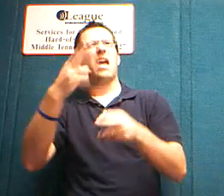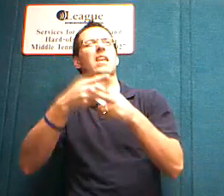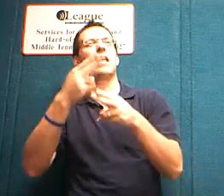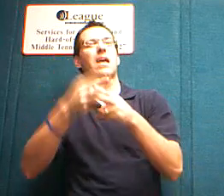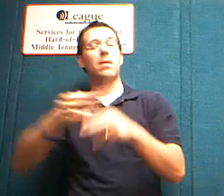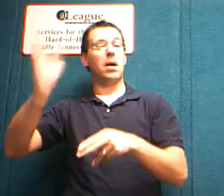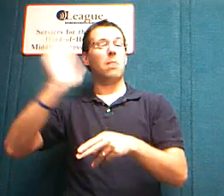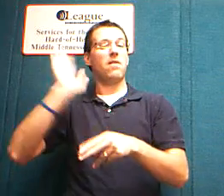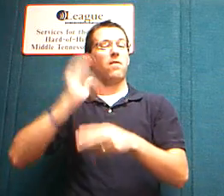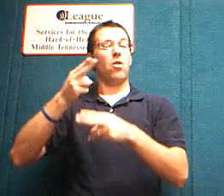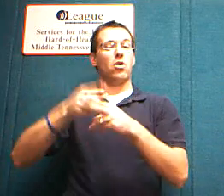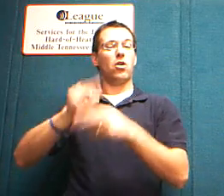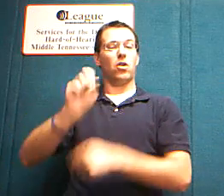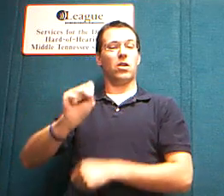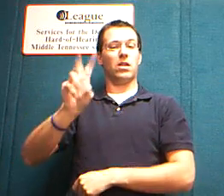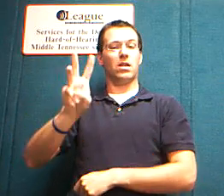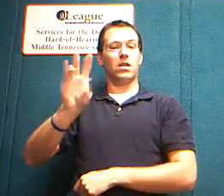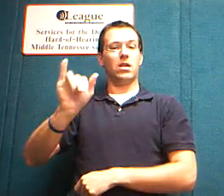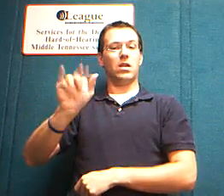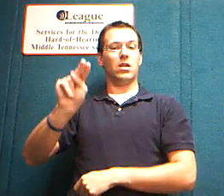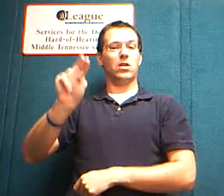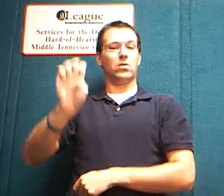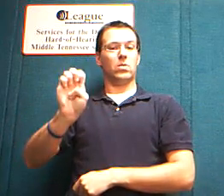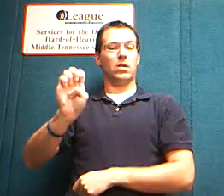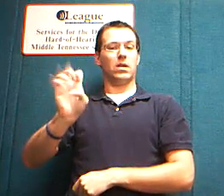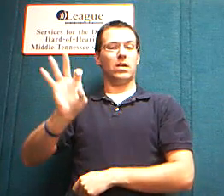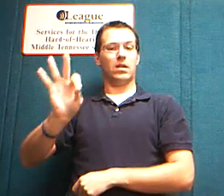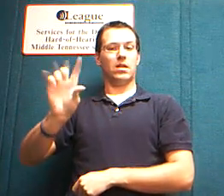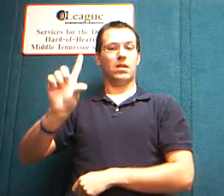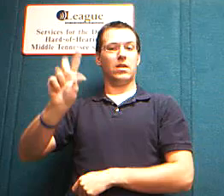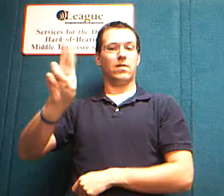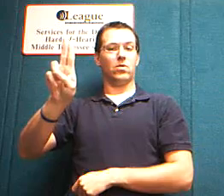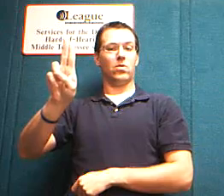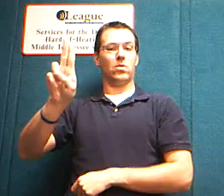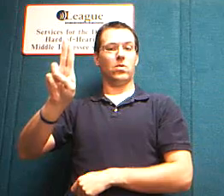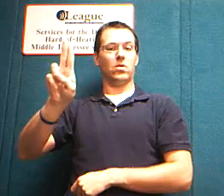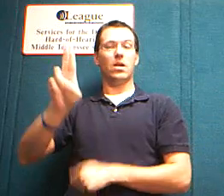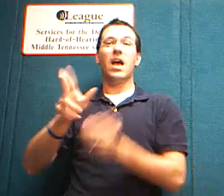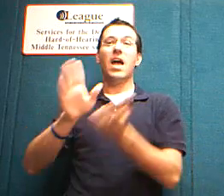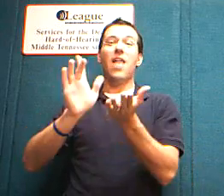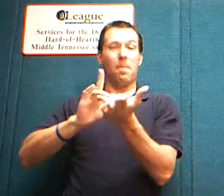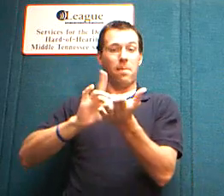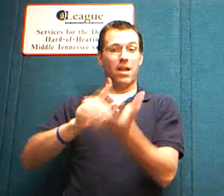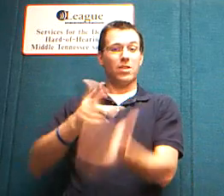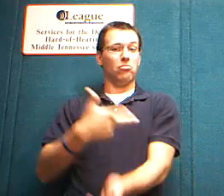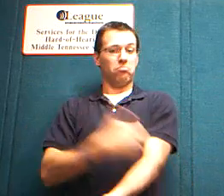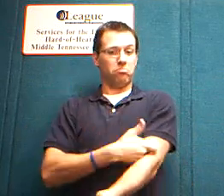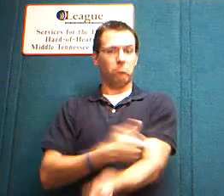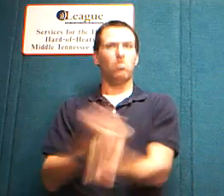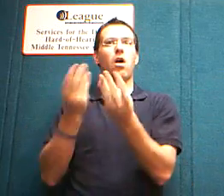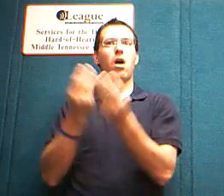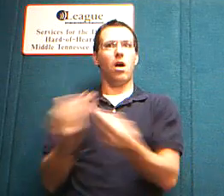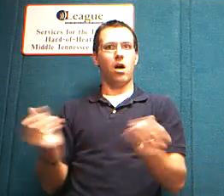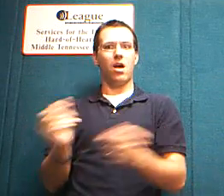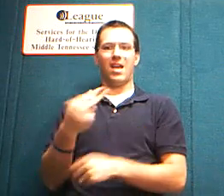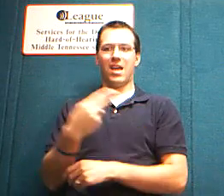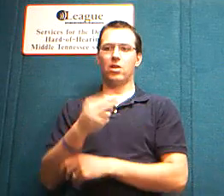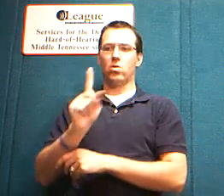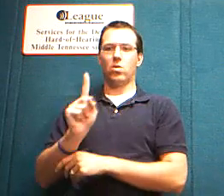The vaccines aren't fully tested yet for H1N1 virus, but it's recommended by the